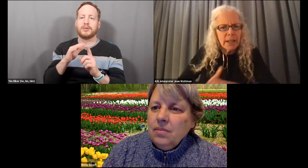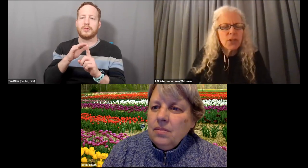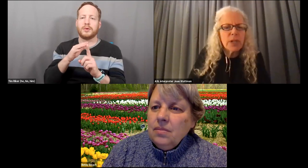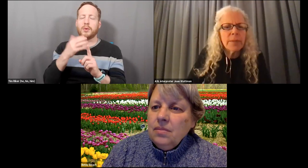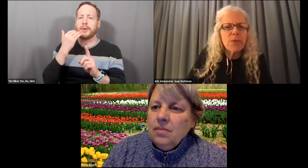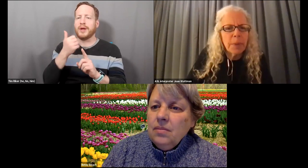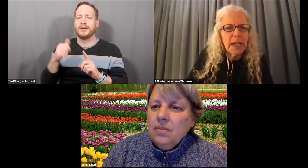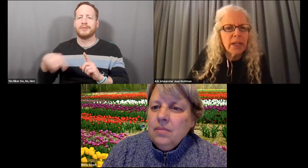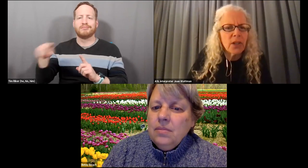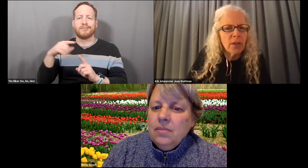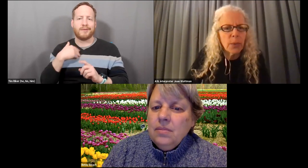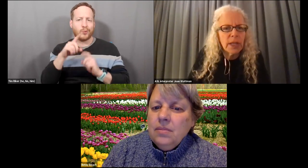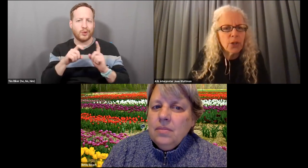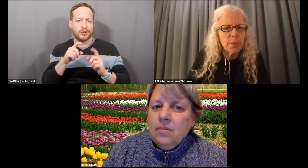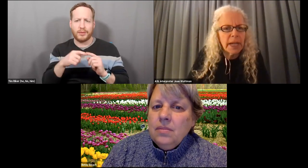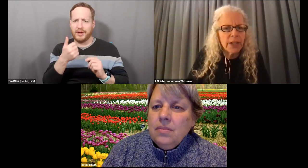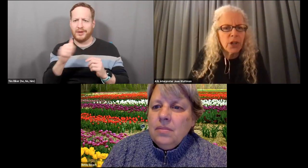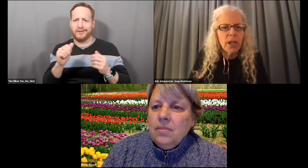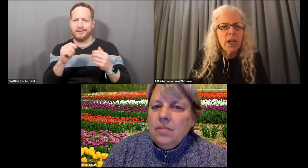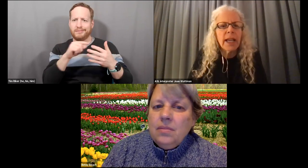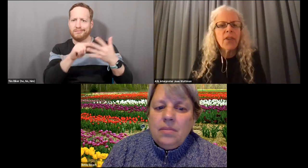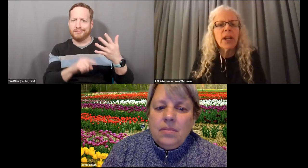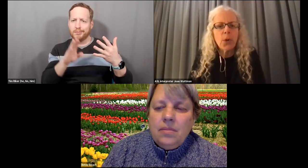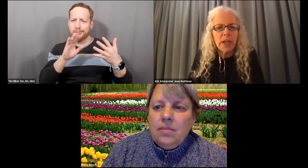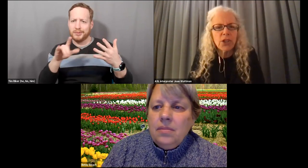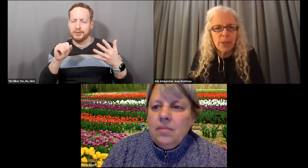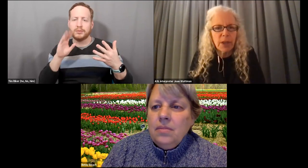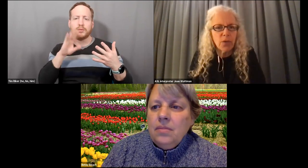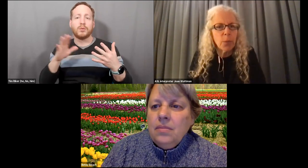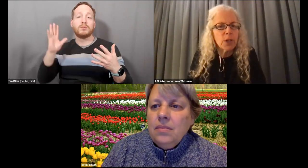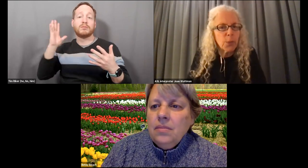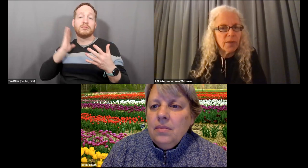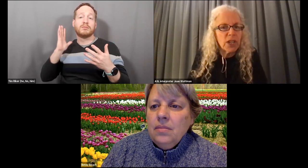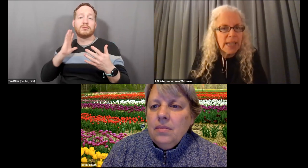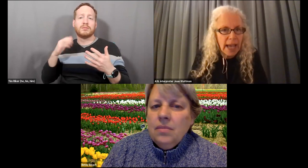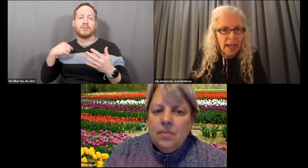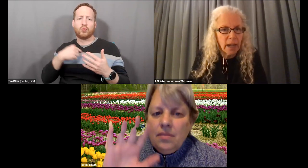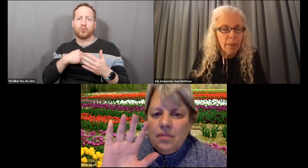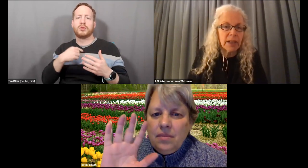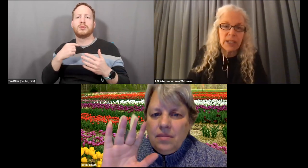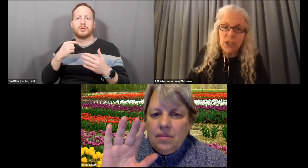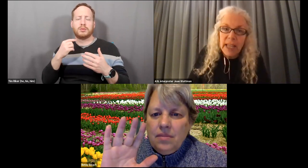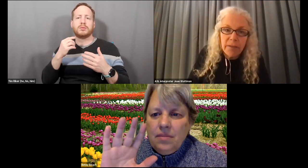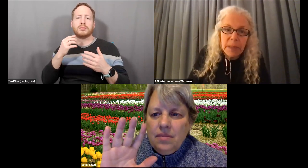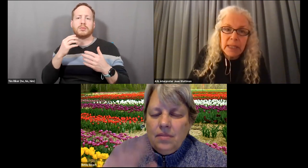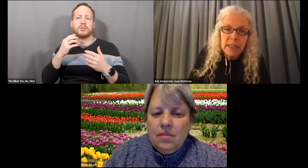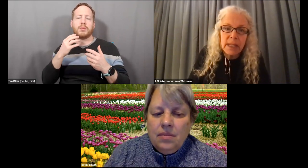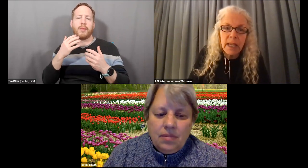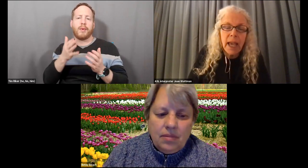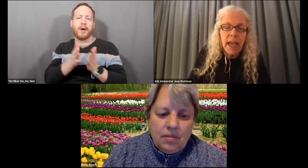So Tim's repeating with the interpretation. Are there any questions about the reports we've just had about the legislative bills